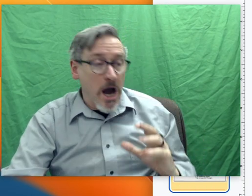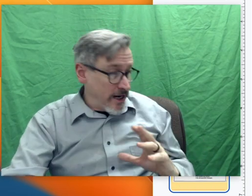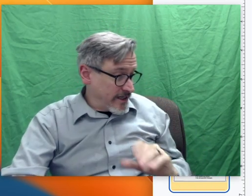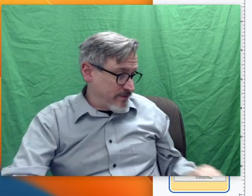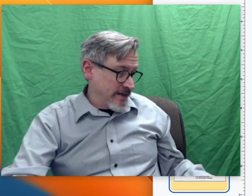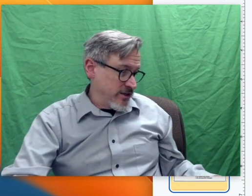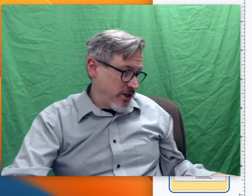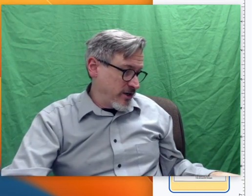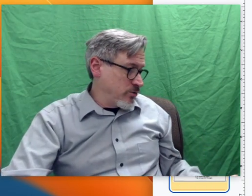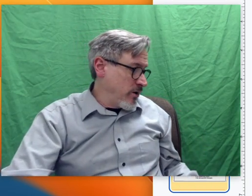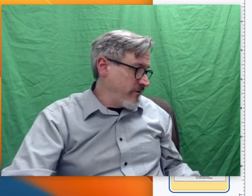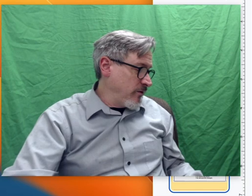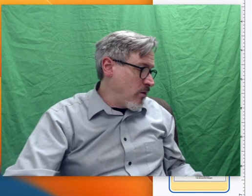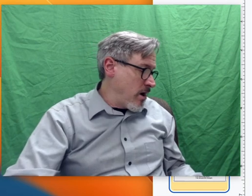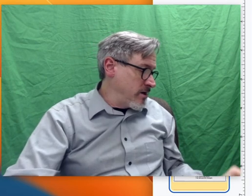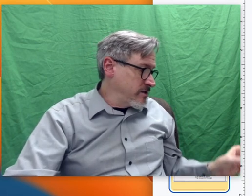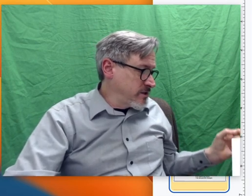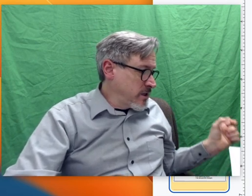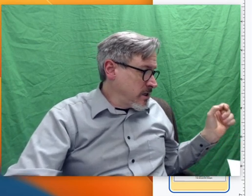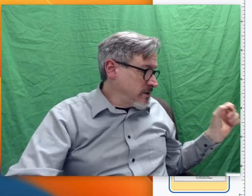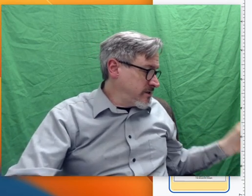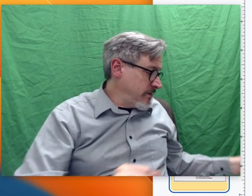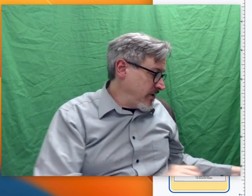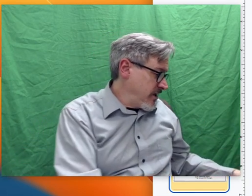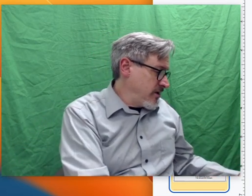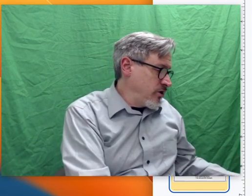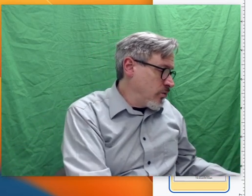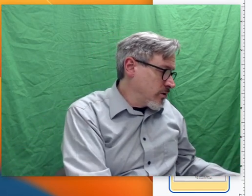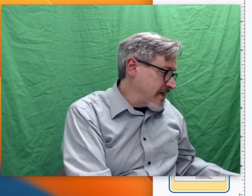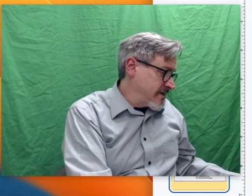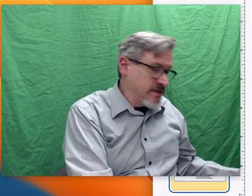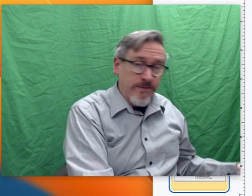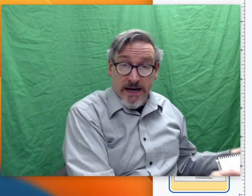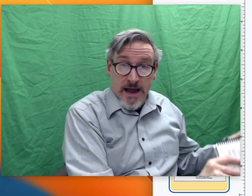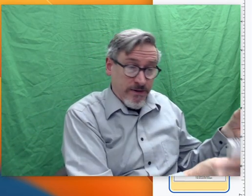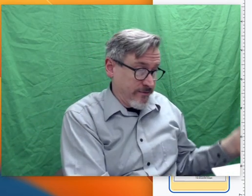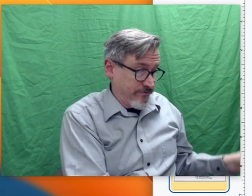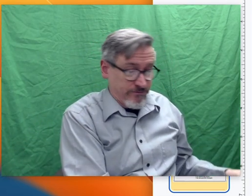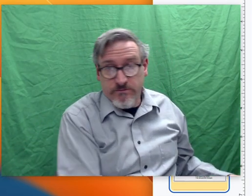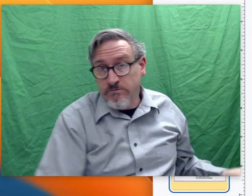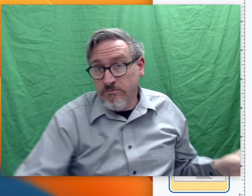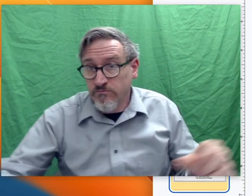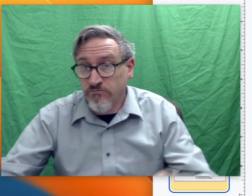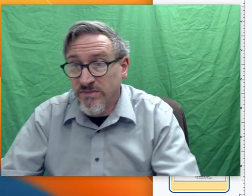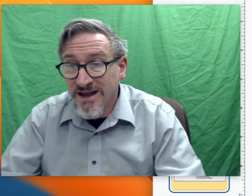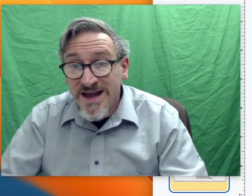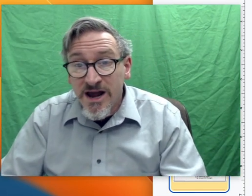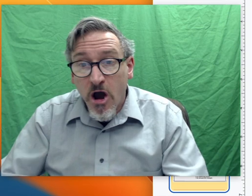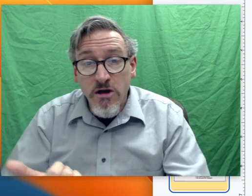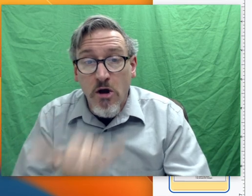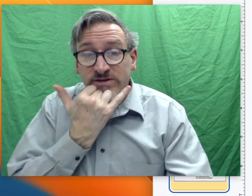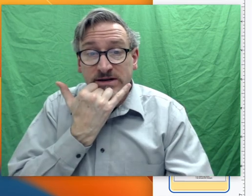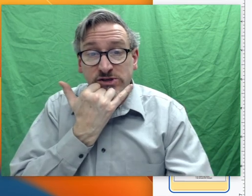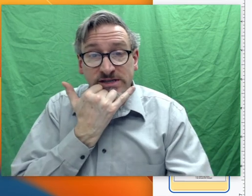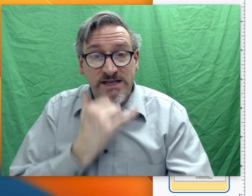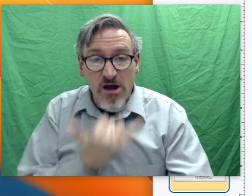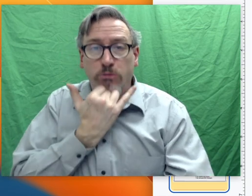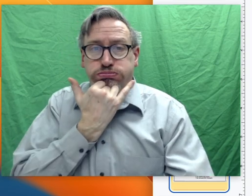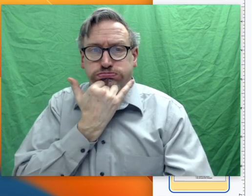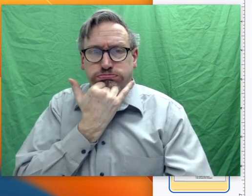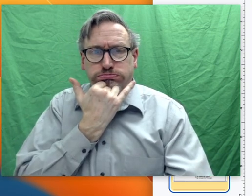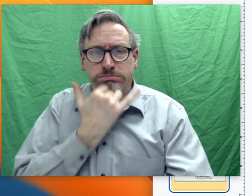was an unexpected change? What if it was something that you weren't anticipating happening? Oftentimes you'll